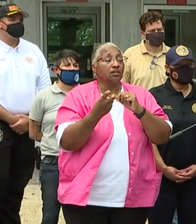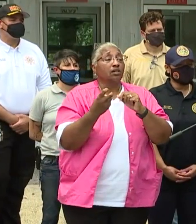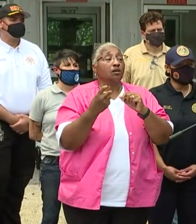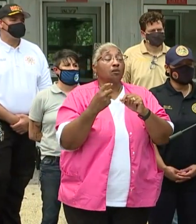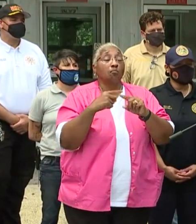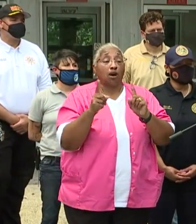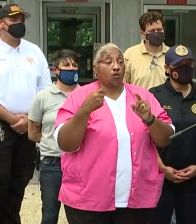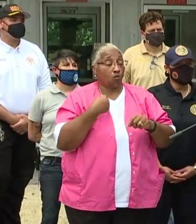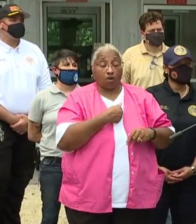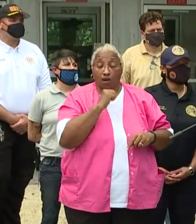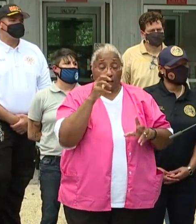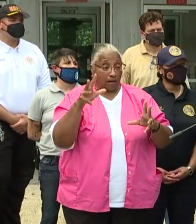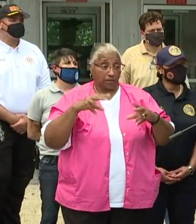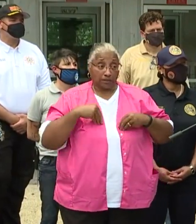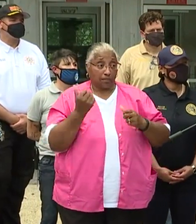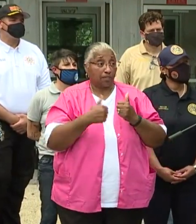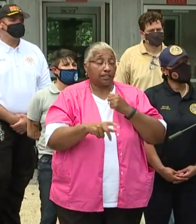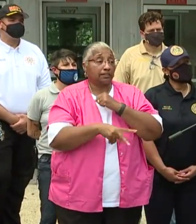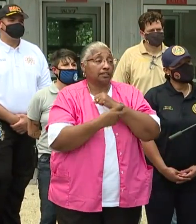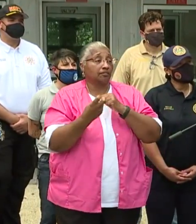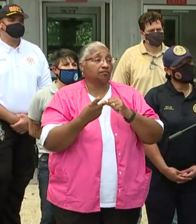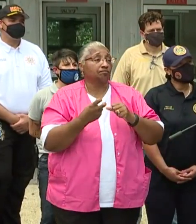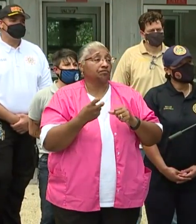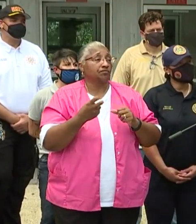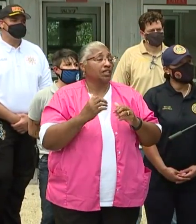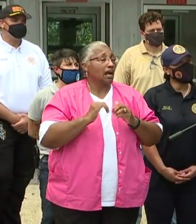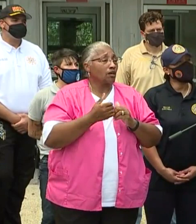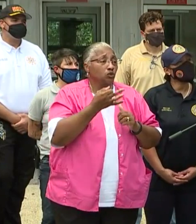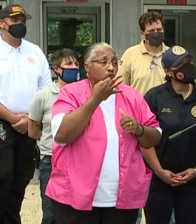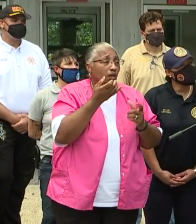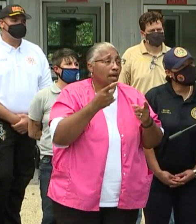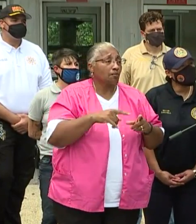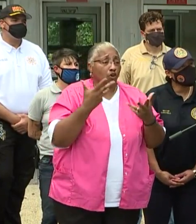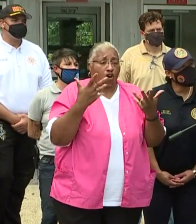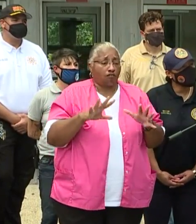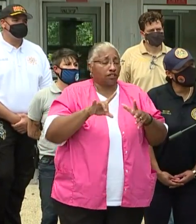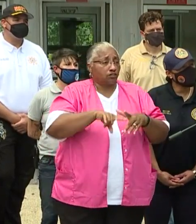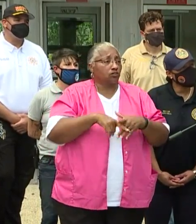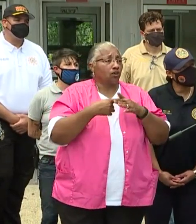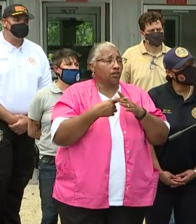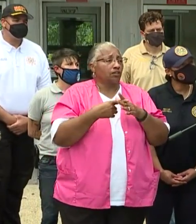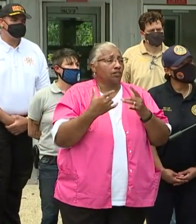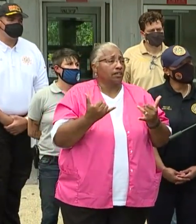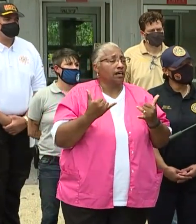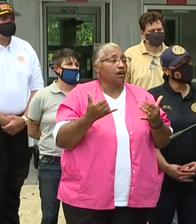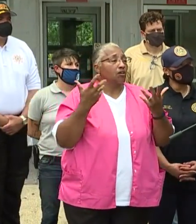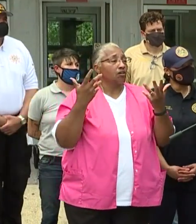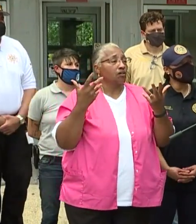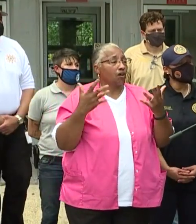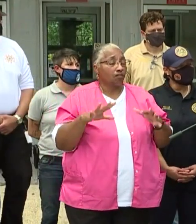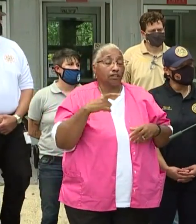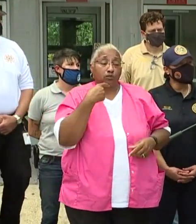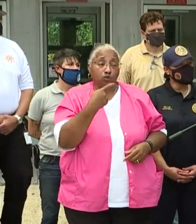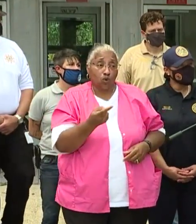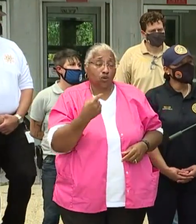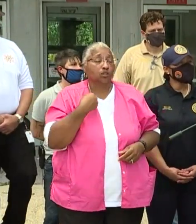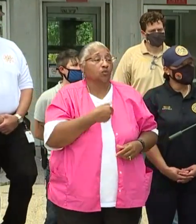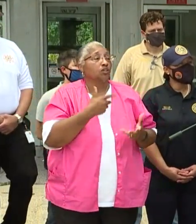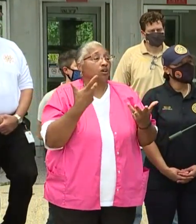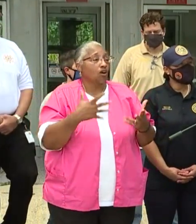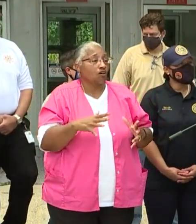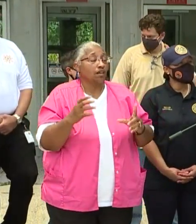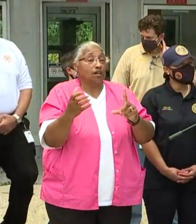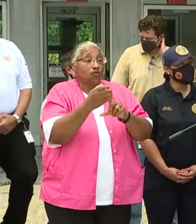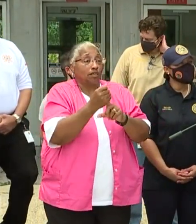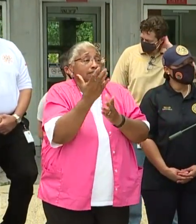tolerate any looting whatsoever. Well, that started now. That is going on right now. As I've said before, we've made several arrests, as